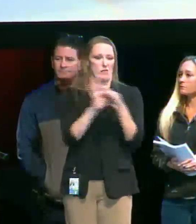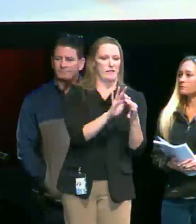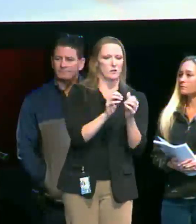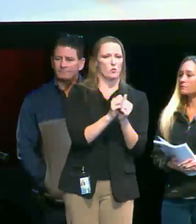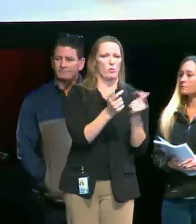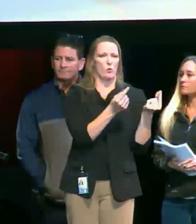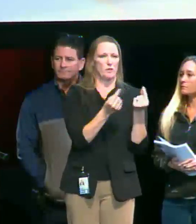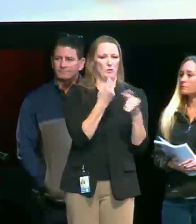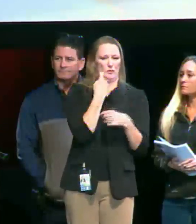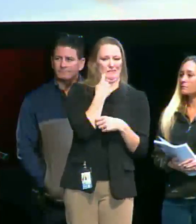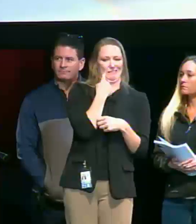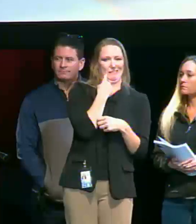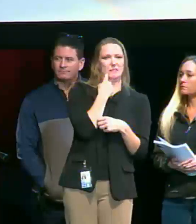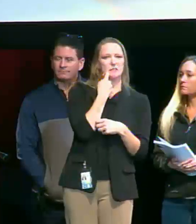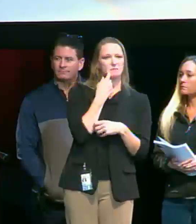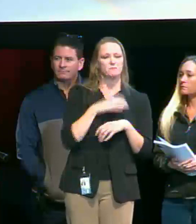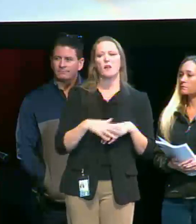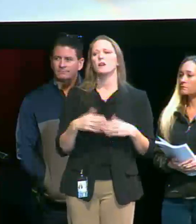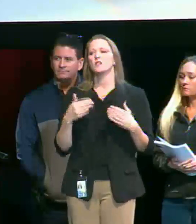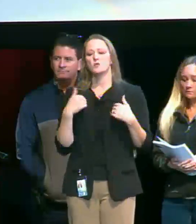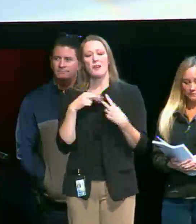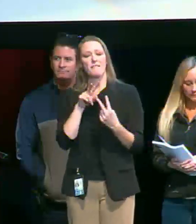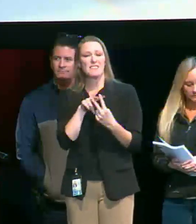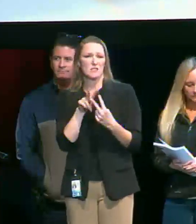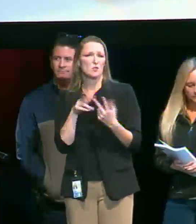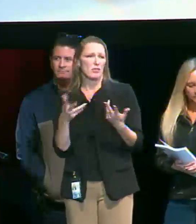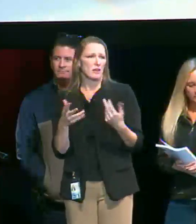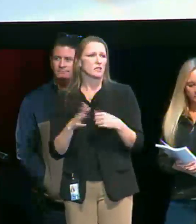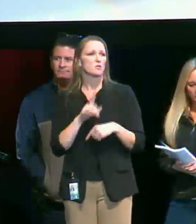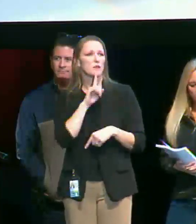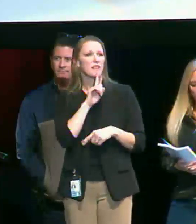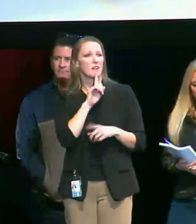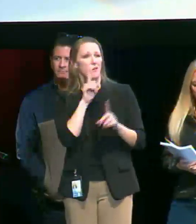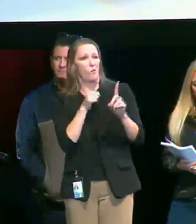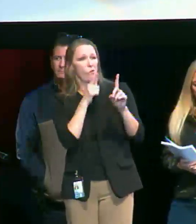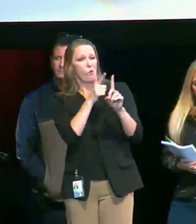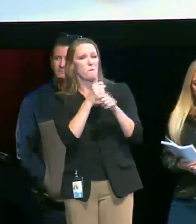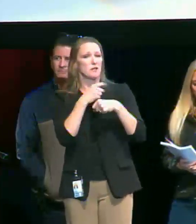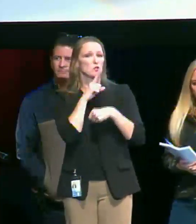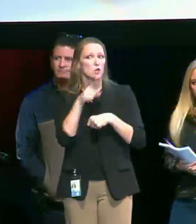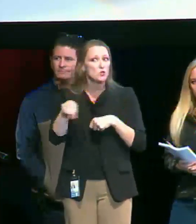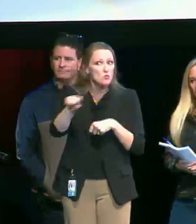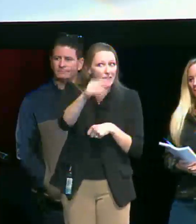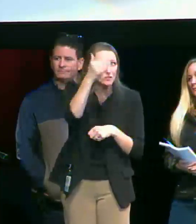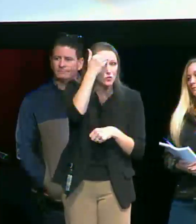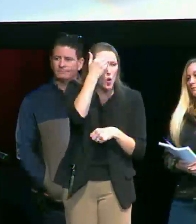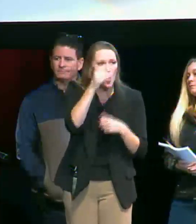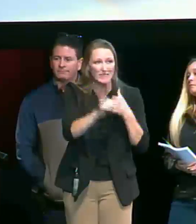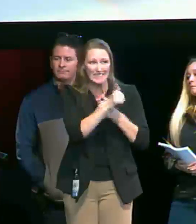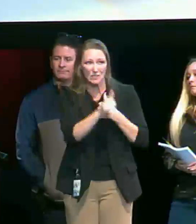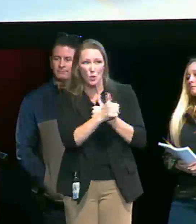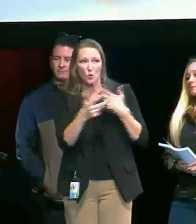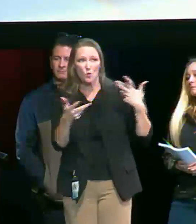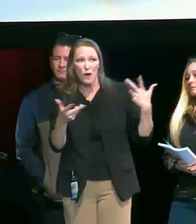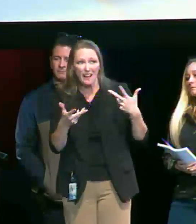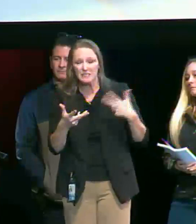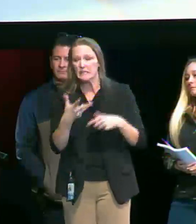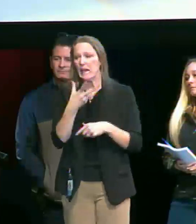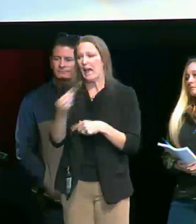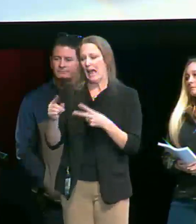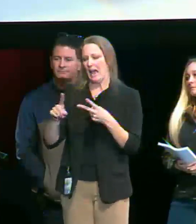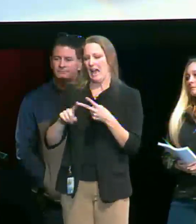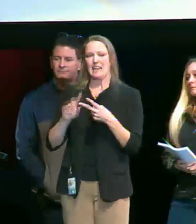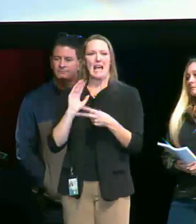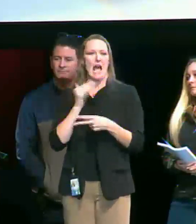So we have those two things in place to be able to make you aware of the hazards that are out there, and also for our first responders